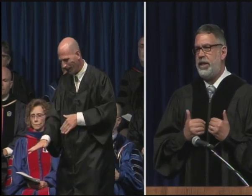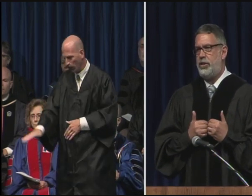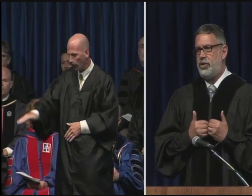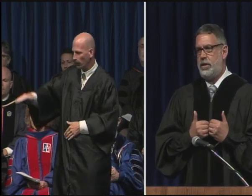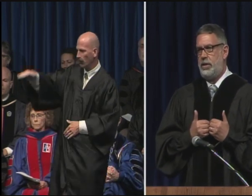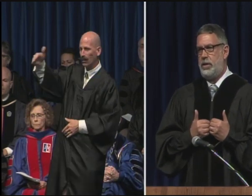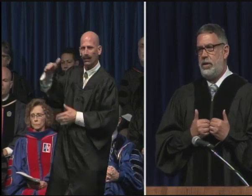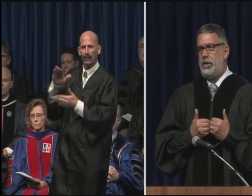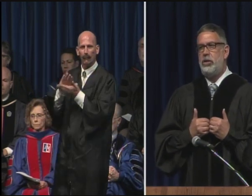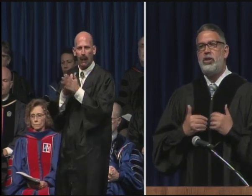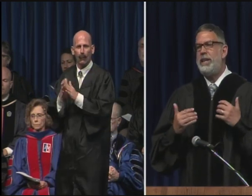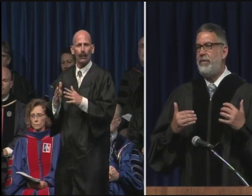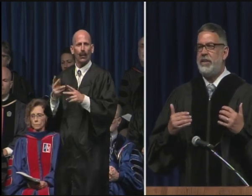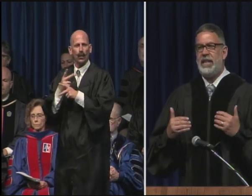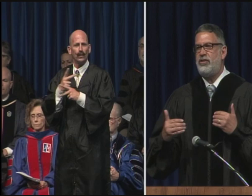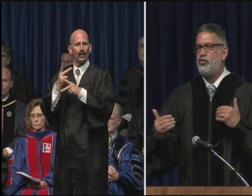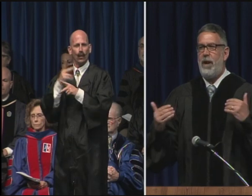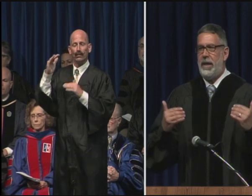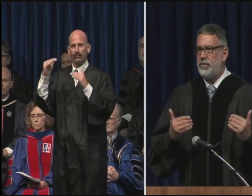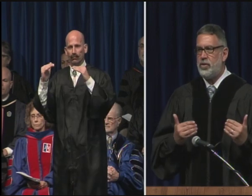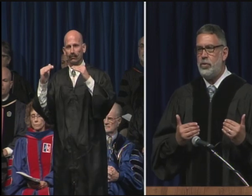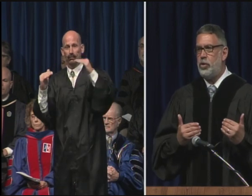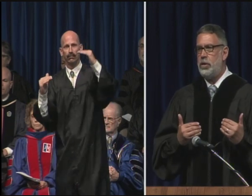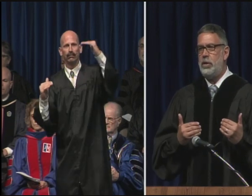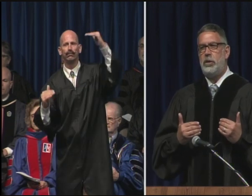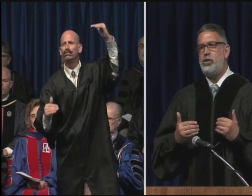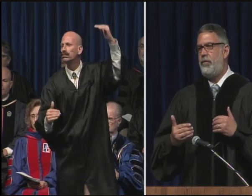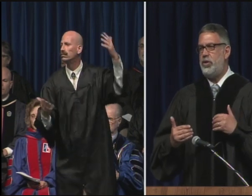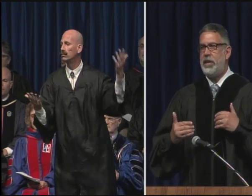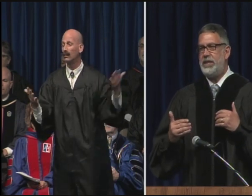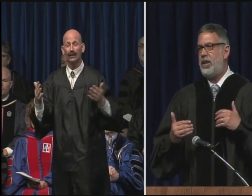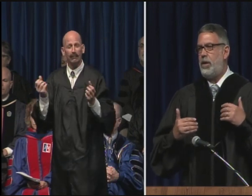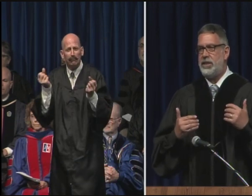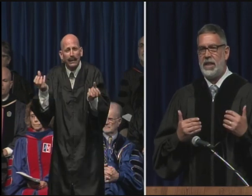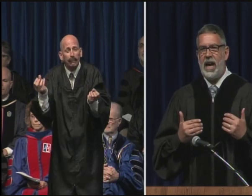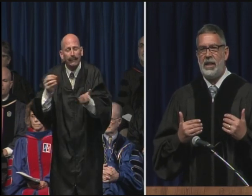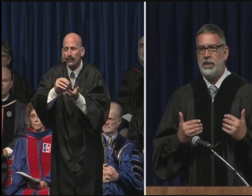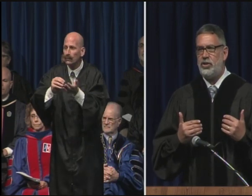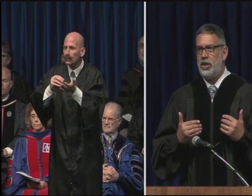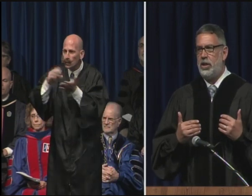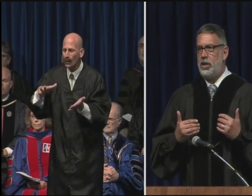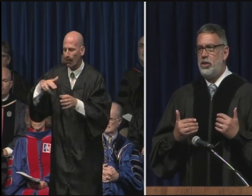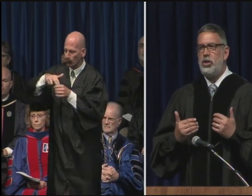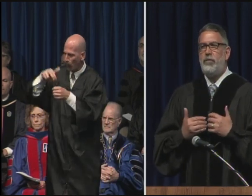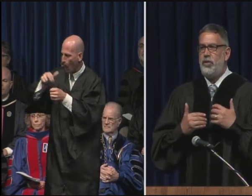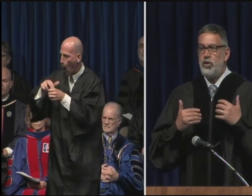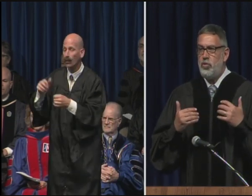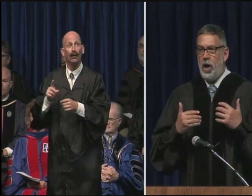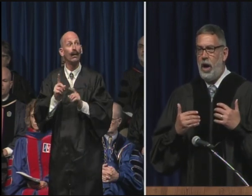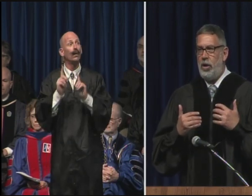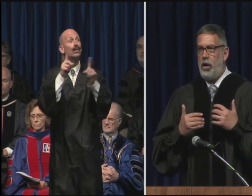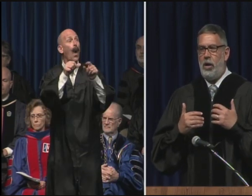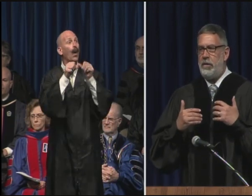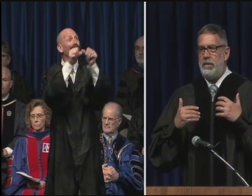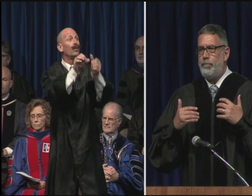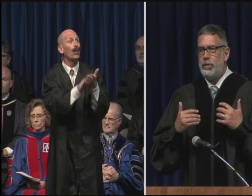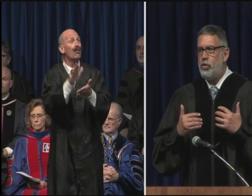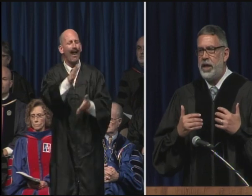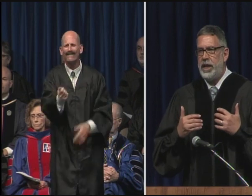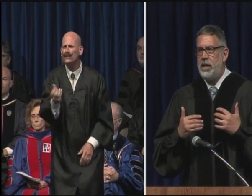bridge. Too many of our kids drop out of school, too few kids go on to college, too few are employed,